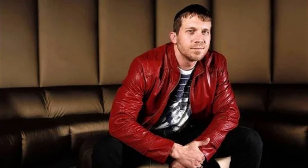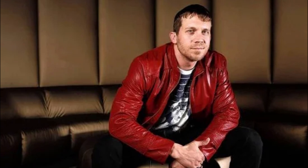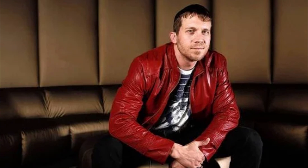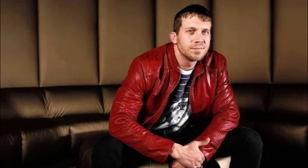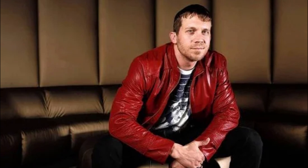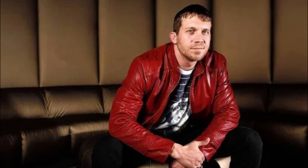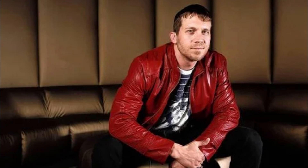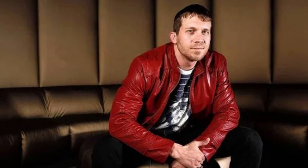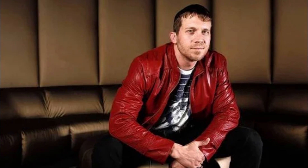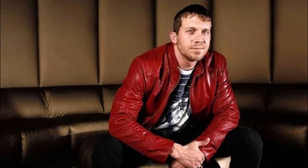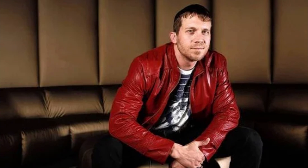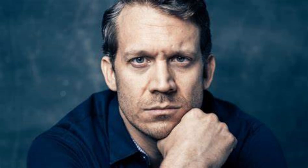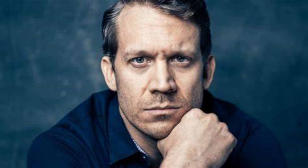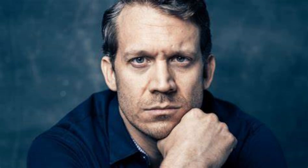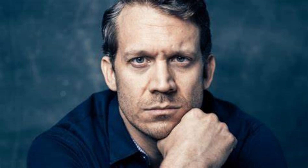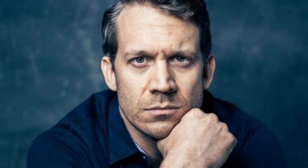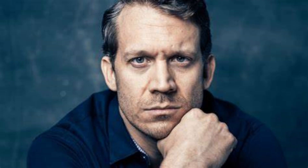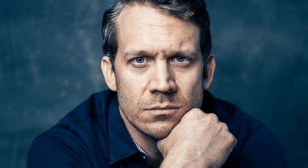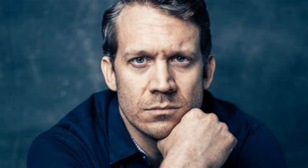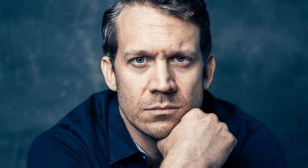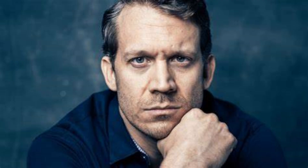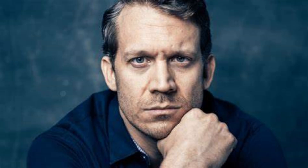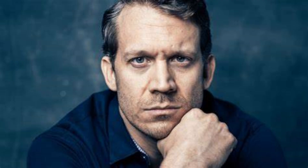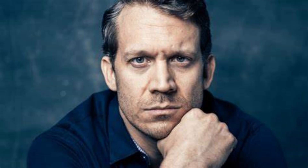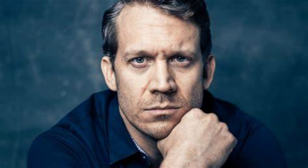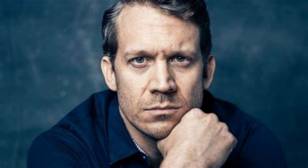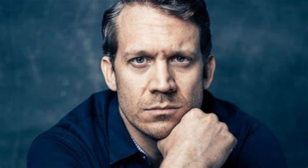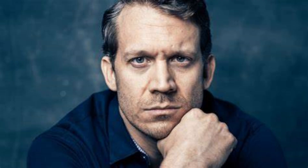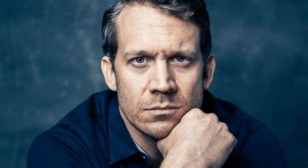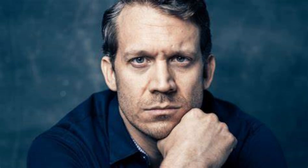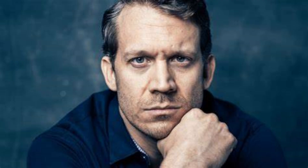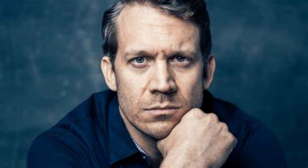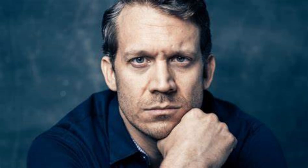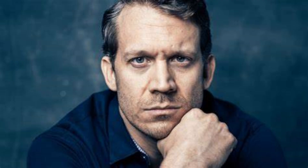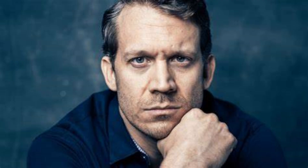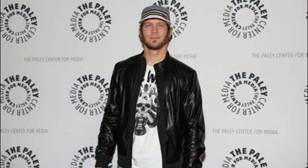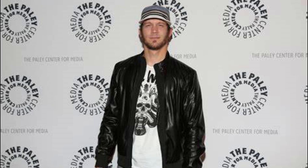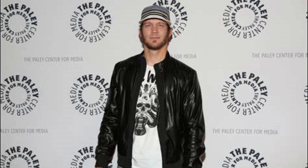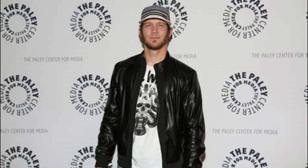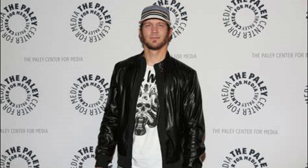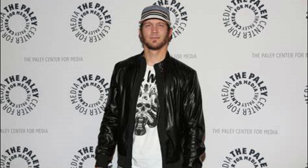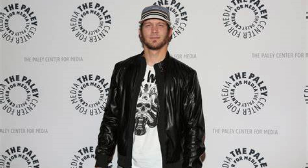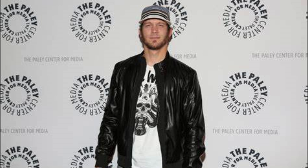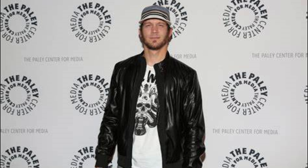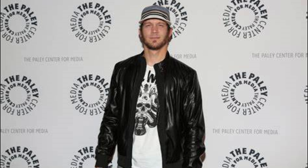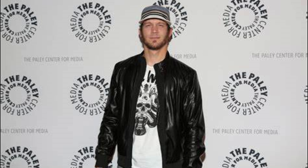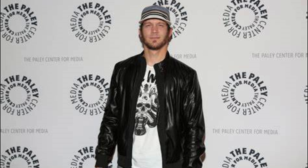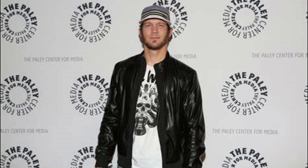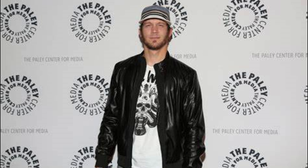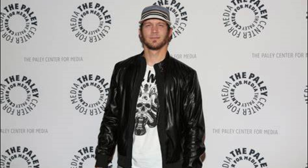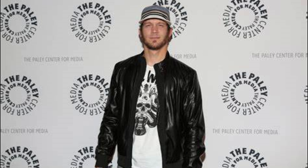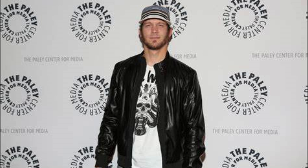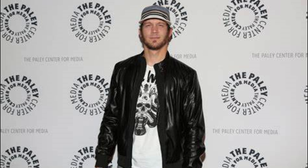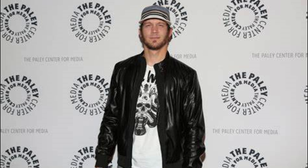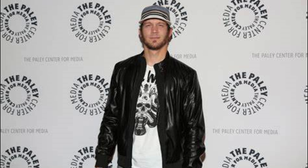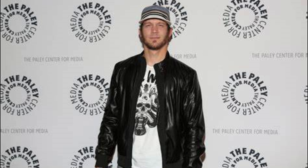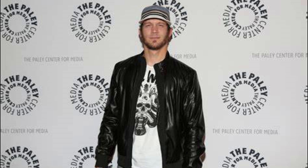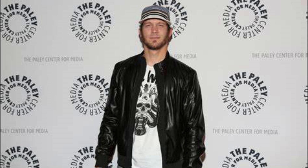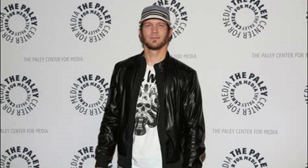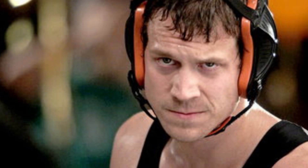Fargo, you haven't seen Fargo, see it, has helped bring ASL into the mainstream. His performances prove that ASL